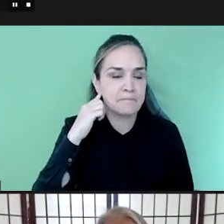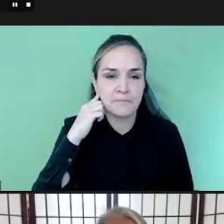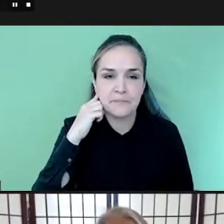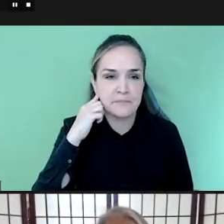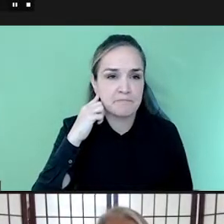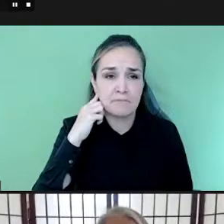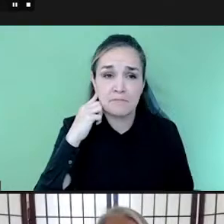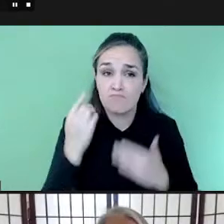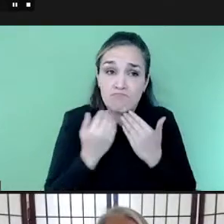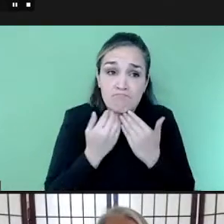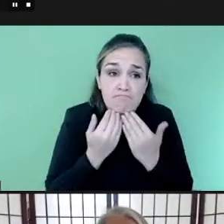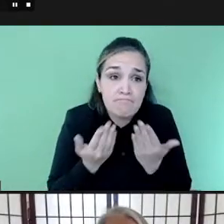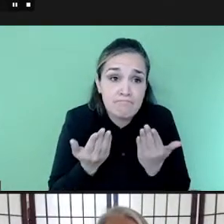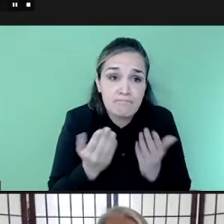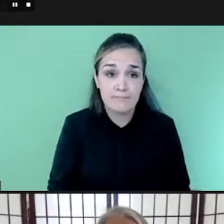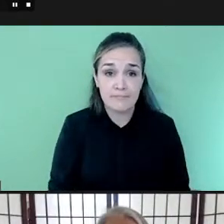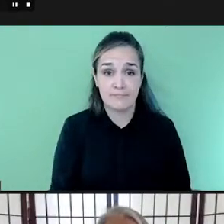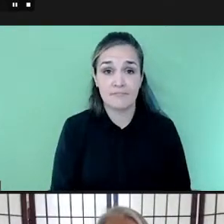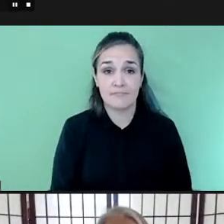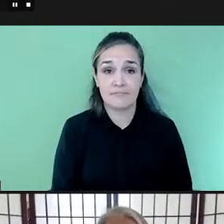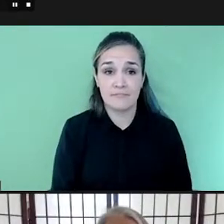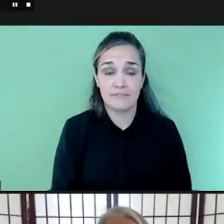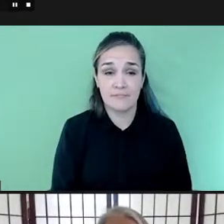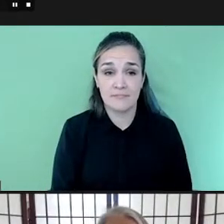we cannot listen to you